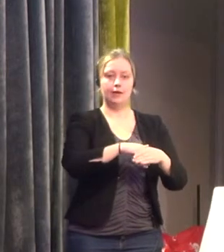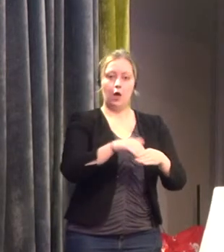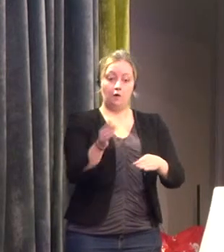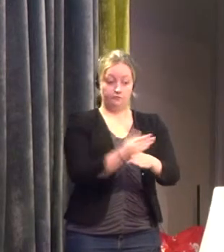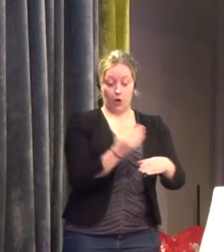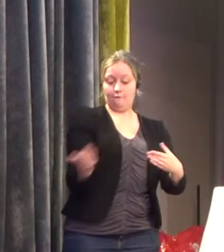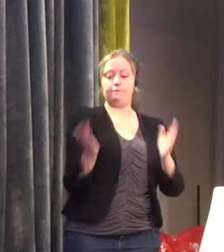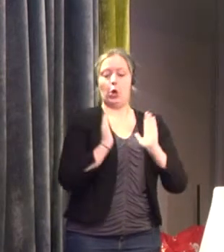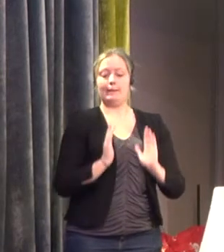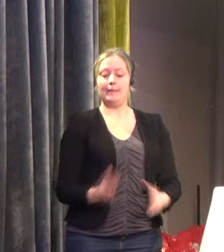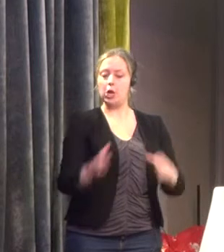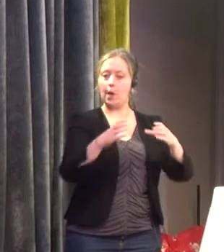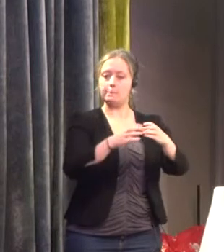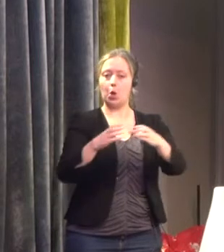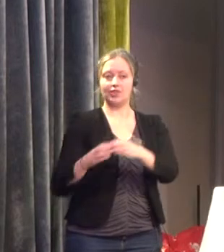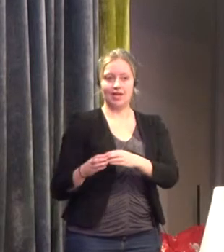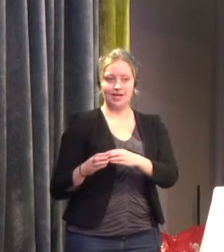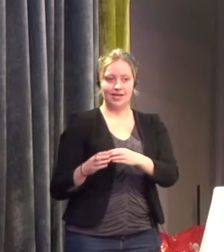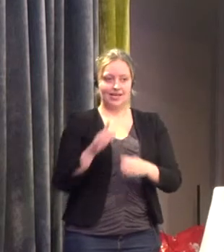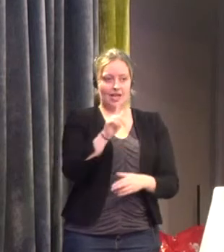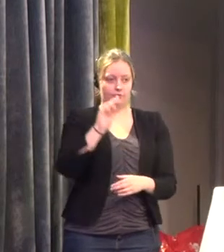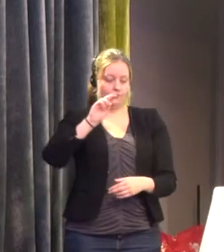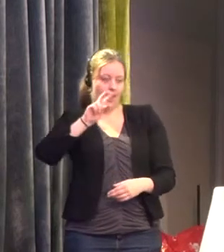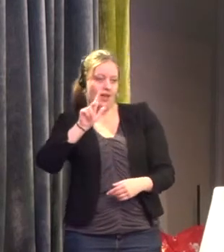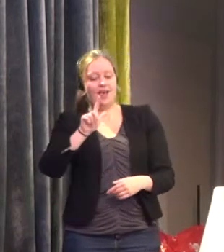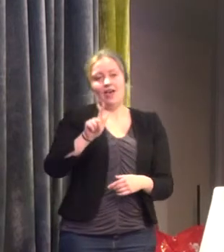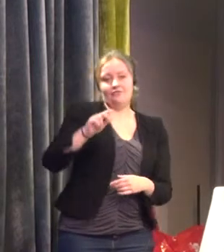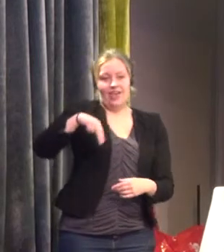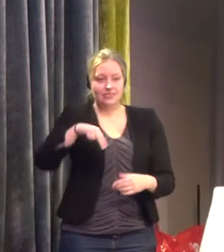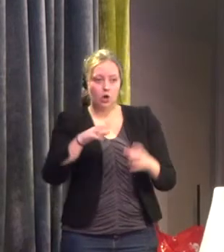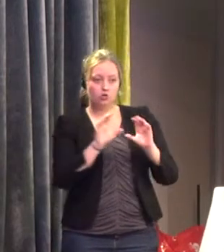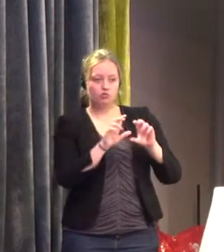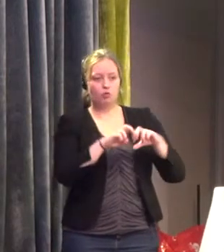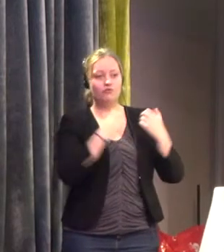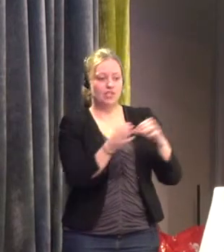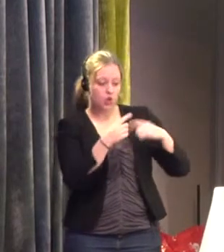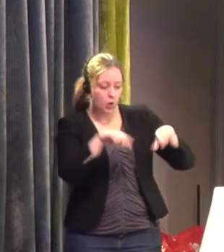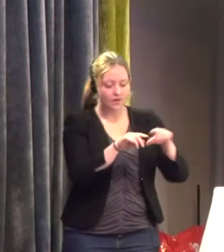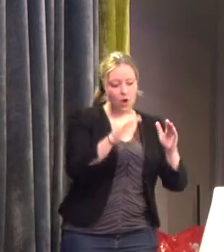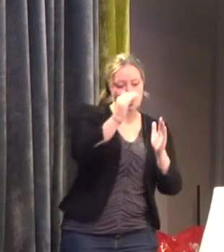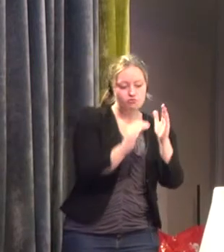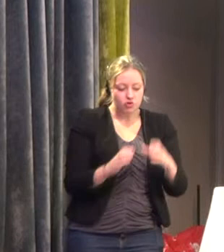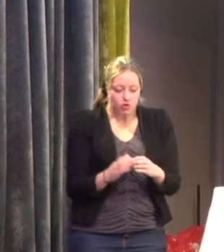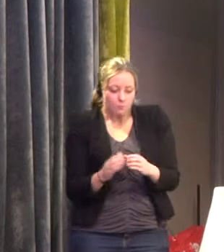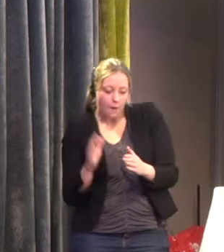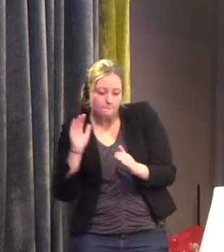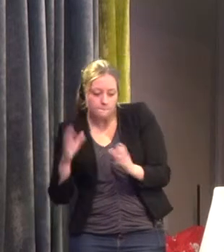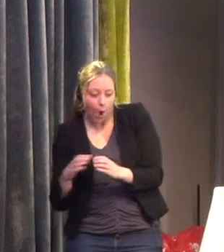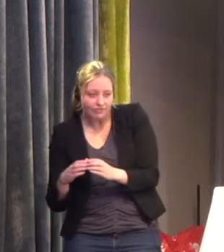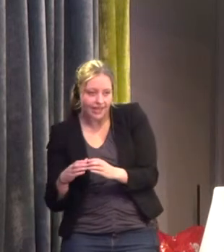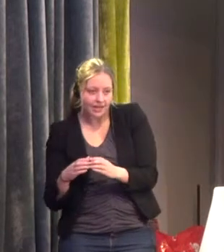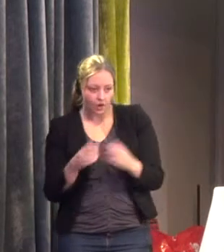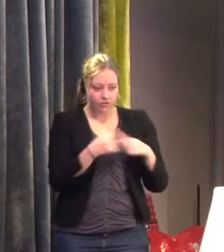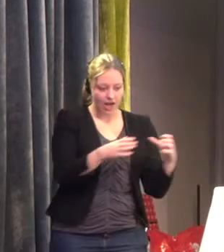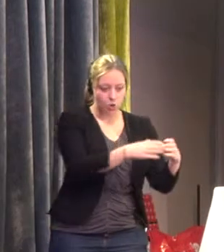United Nations conference room, an International Disability Caucus would meet. All the disability groups, the academics, the